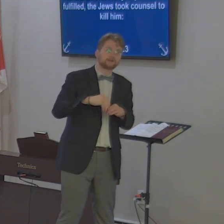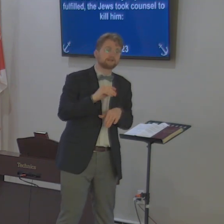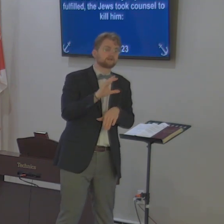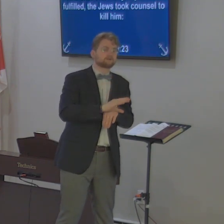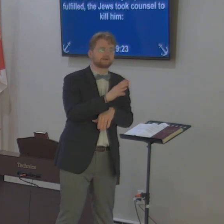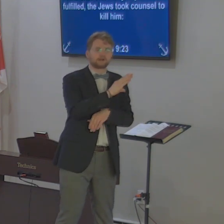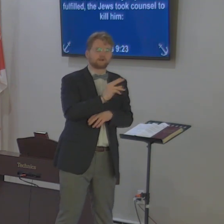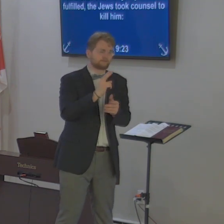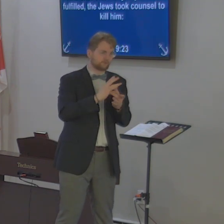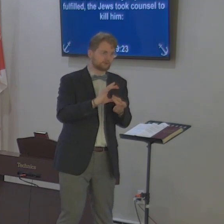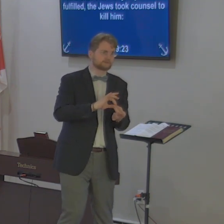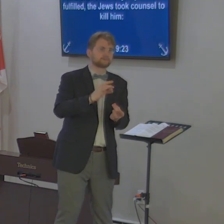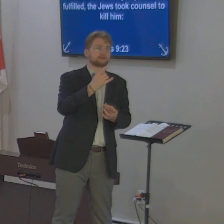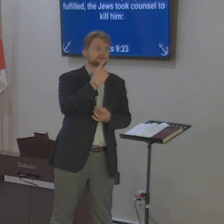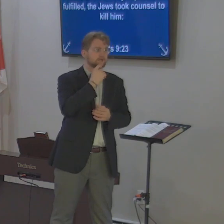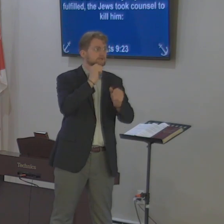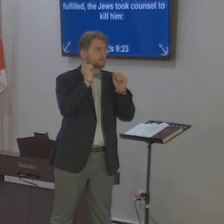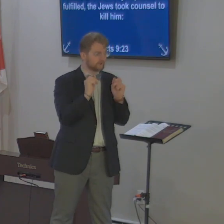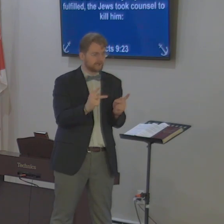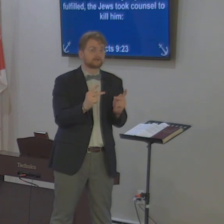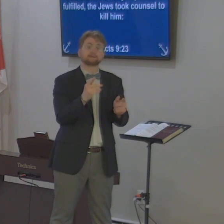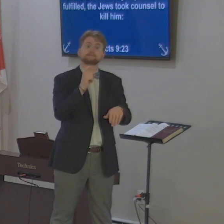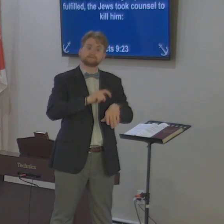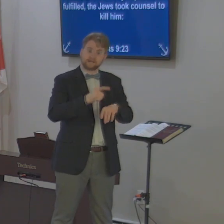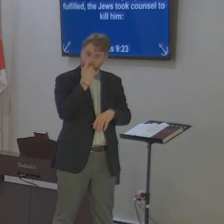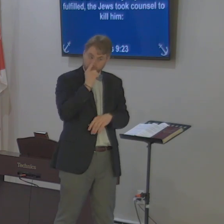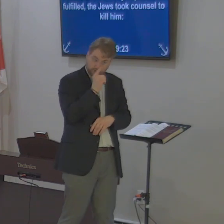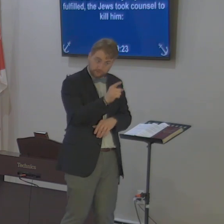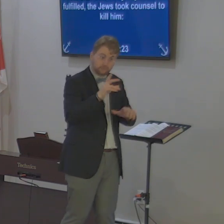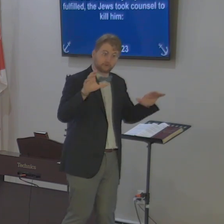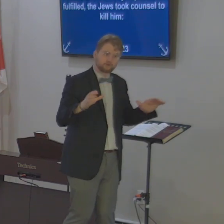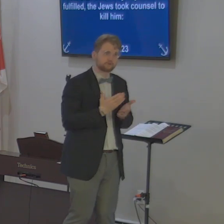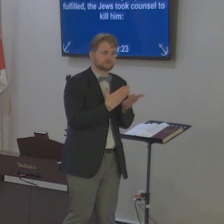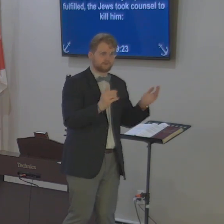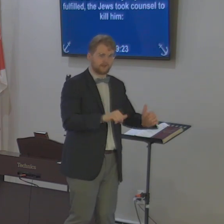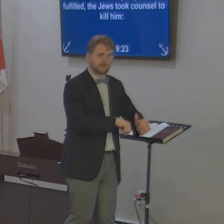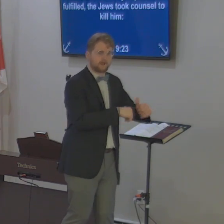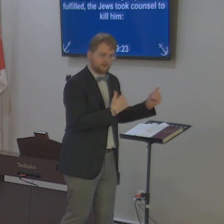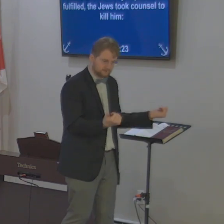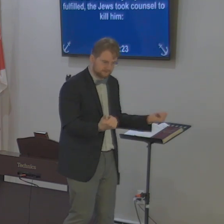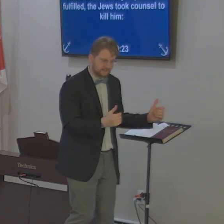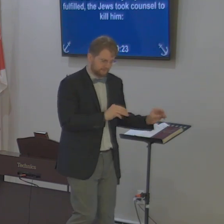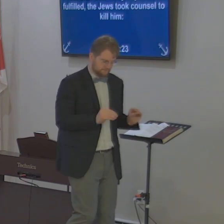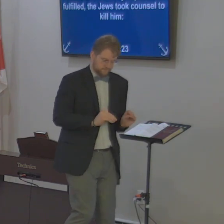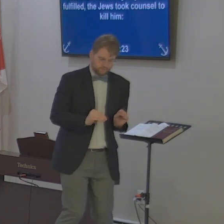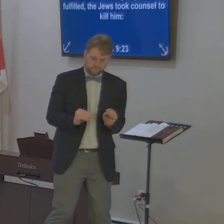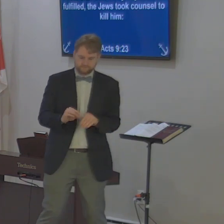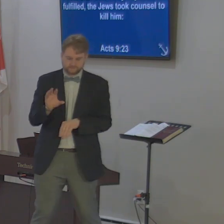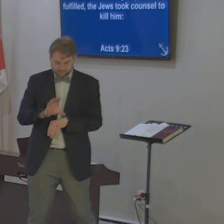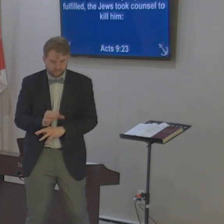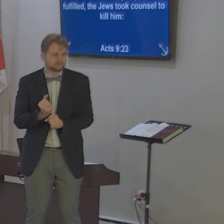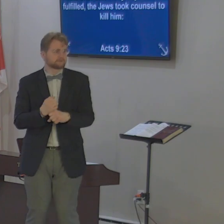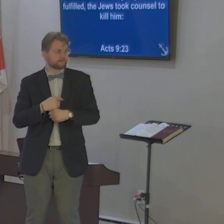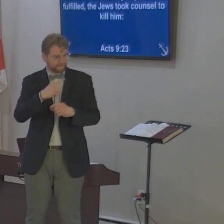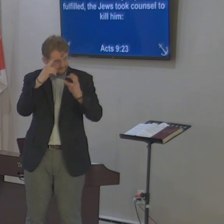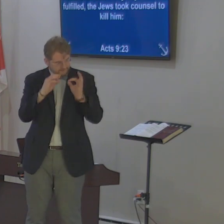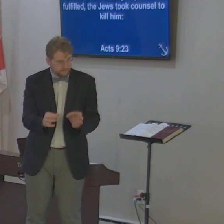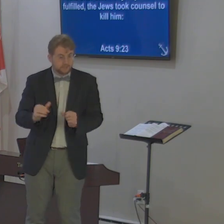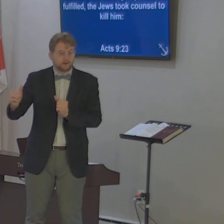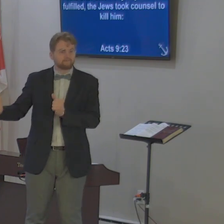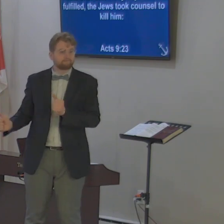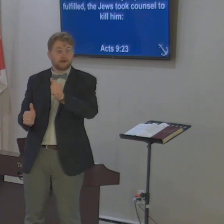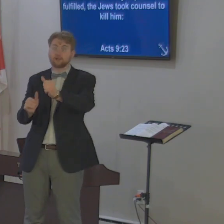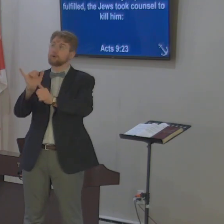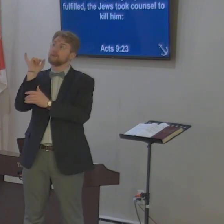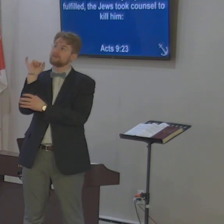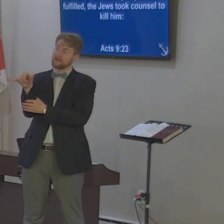Holy Spirit says, okay, it's go and do something else. And it convicts, it moves the church to make the decision to follow that